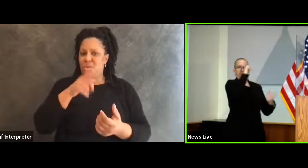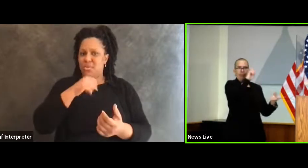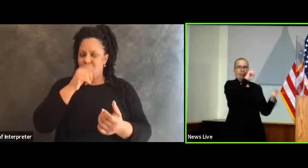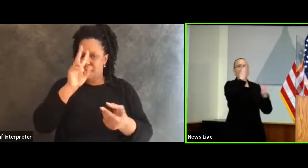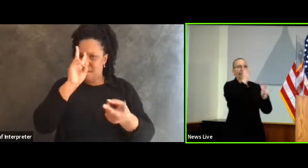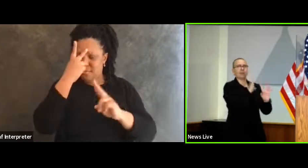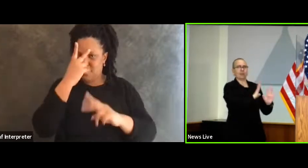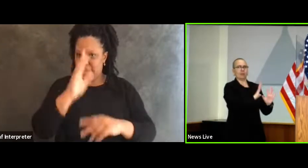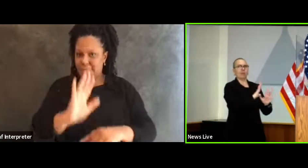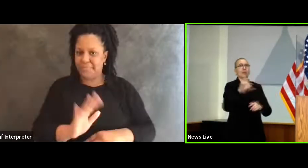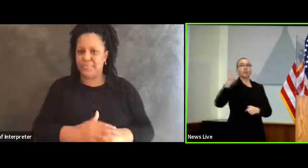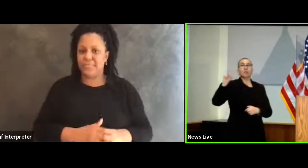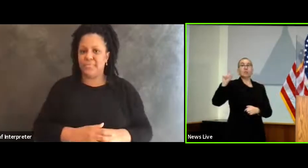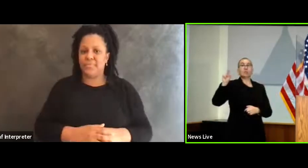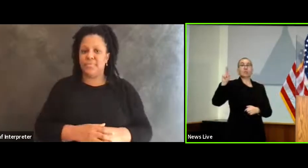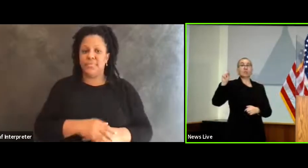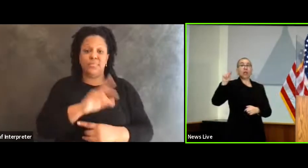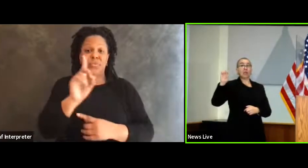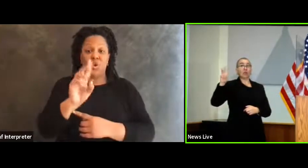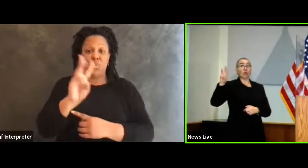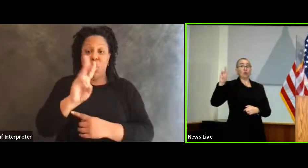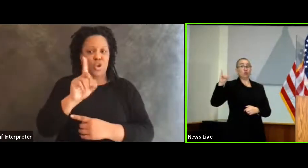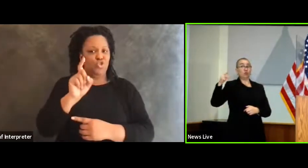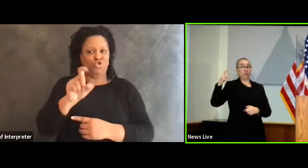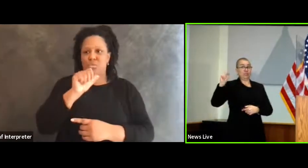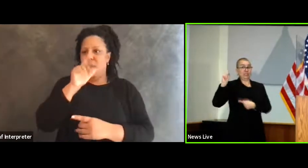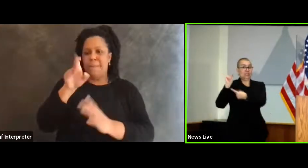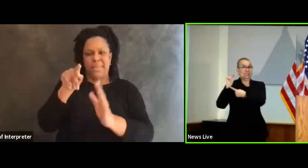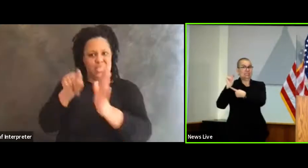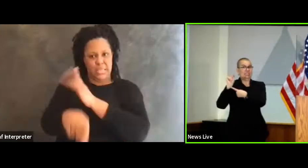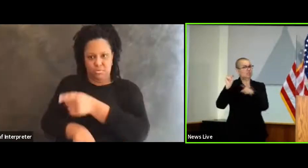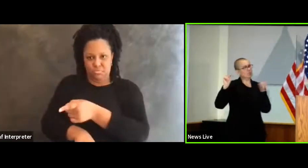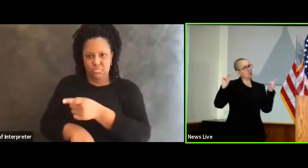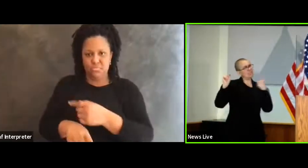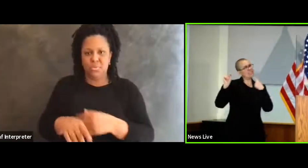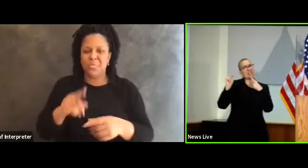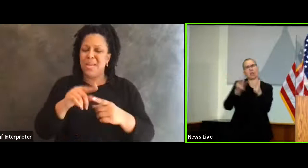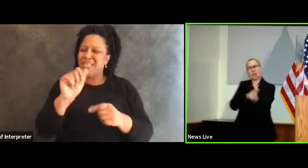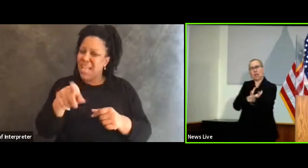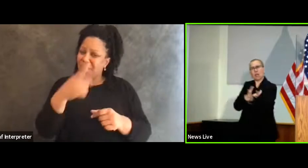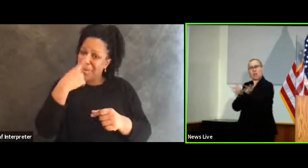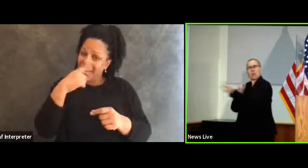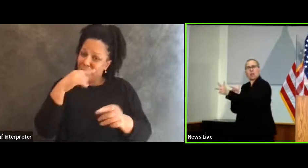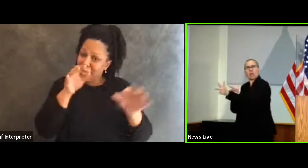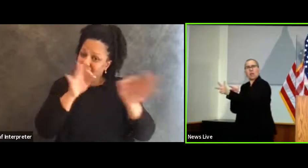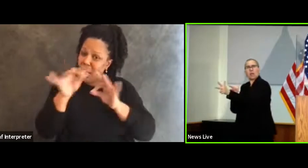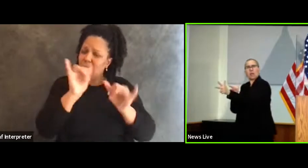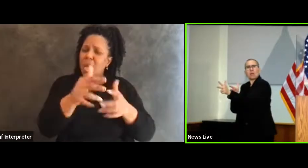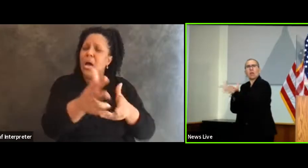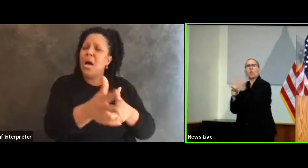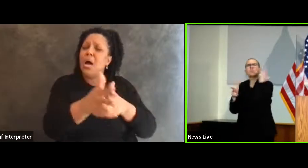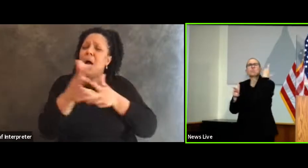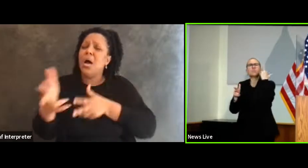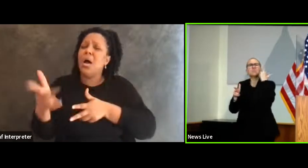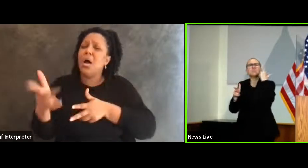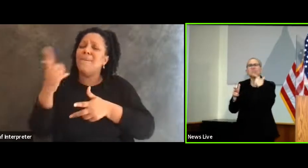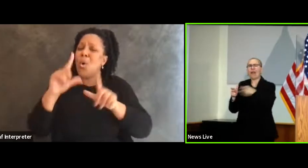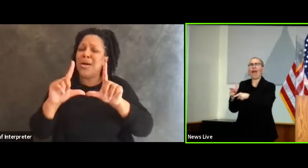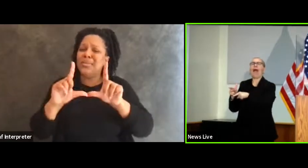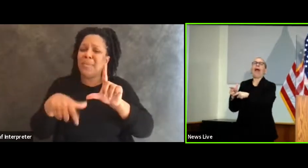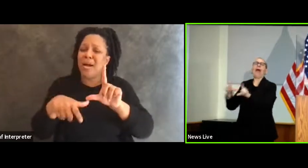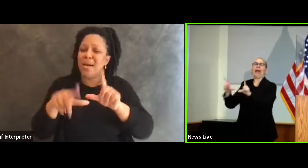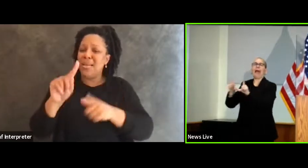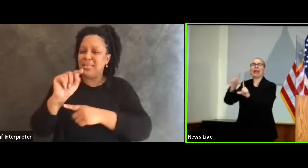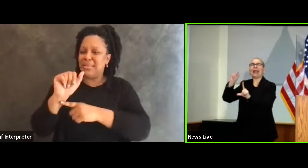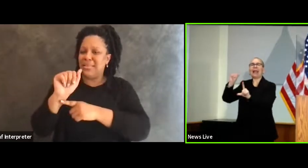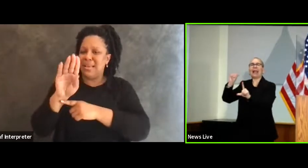for any reason, but you described his stop as being pulled over for expired tabs and an air freshener. We know that at some point